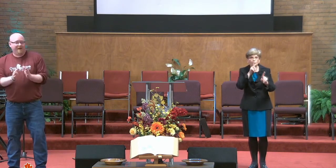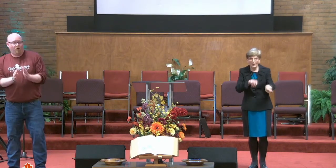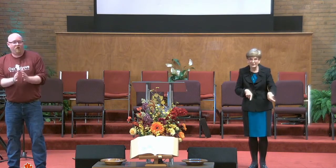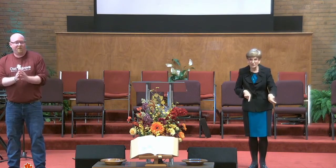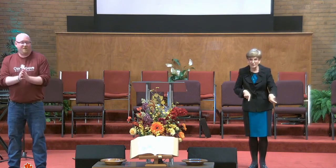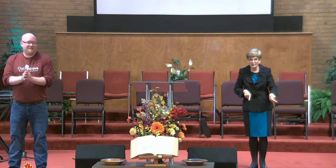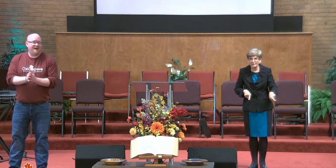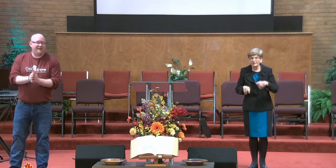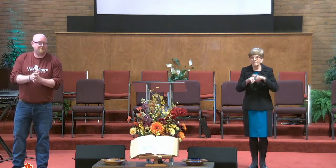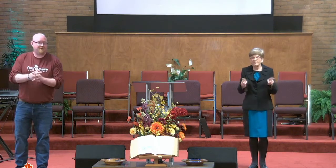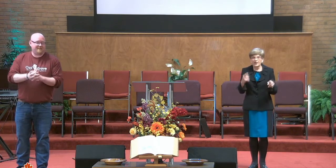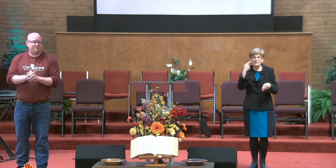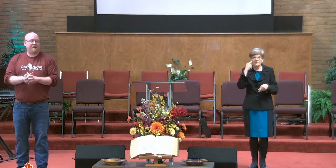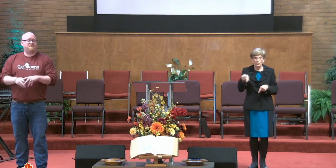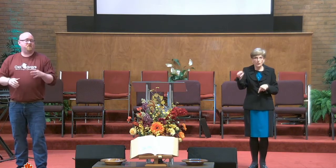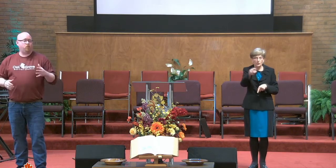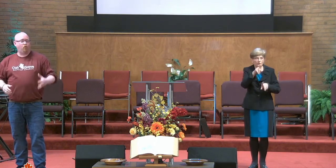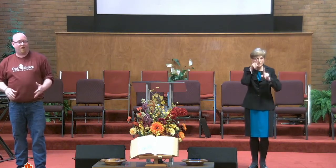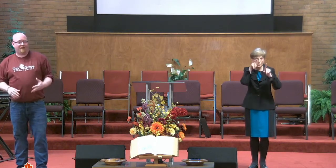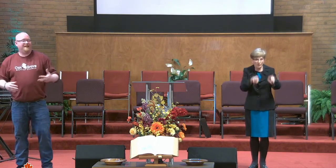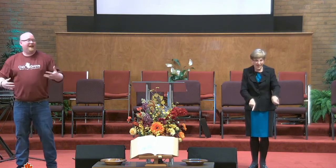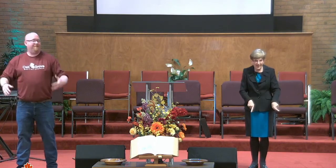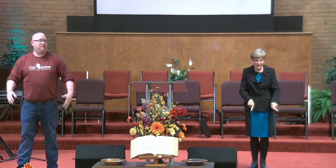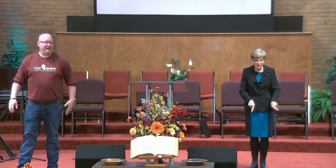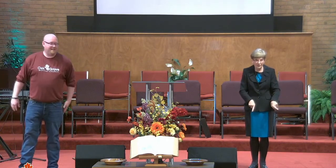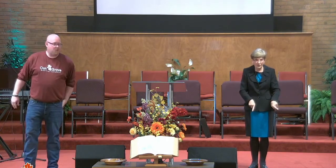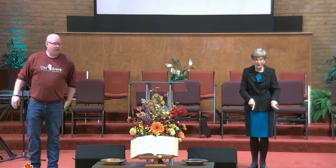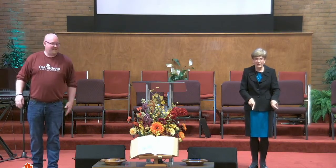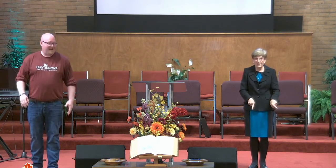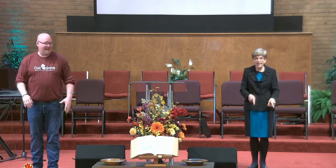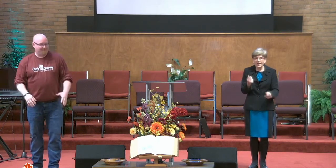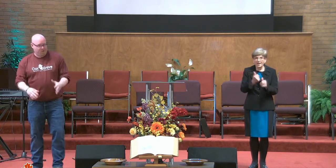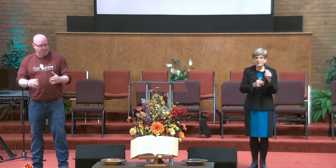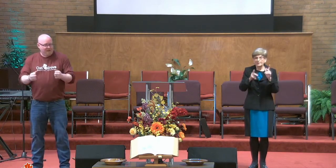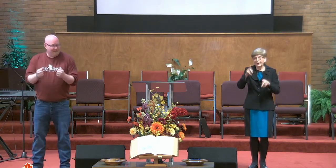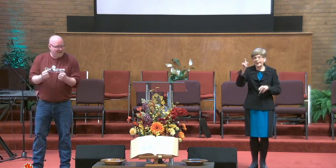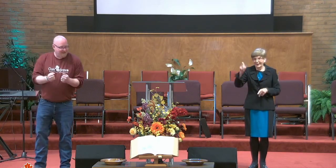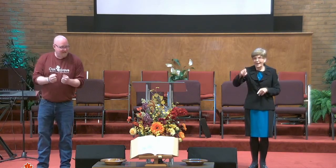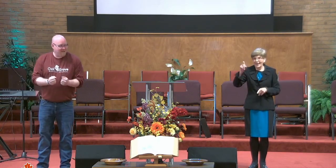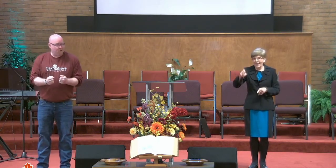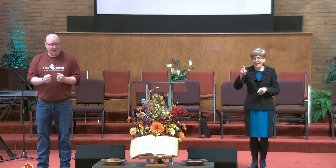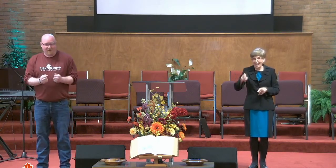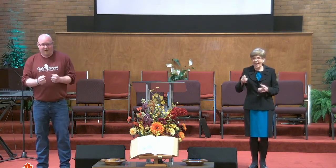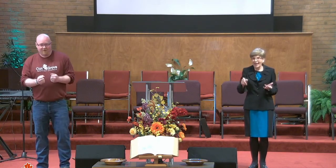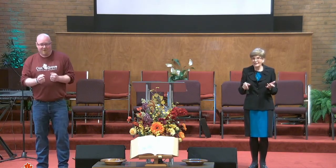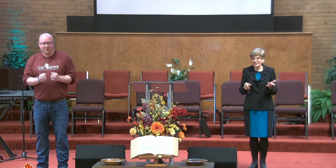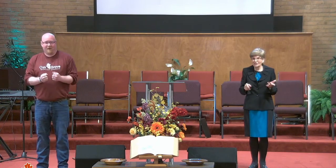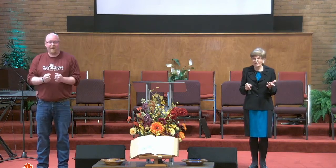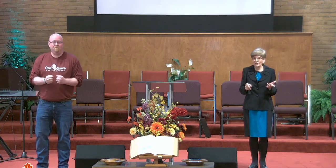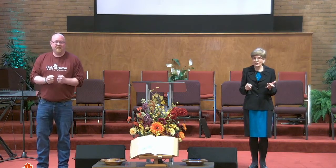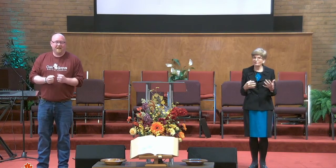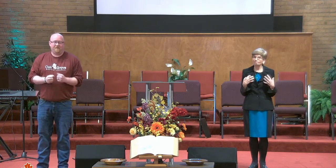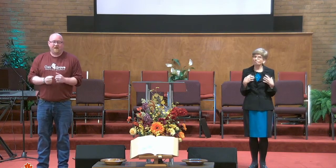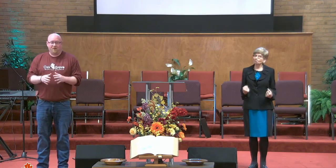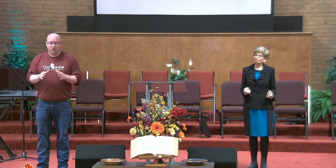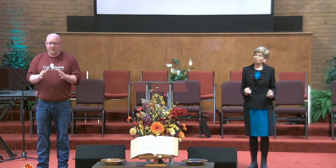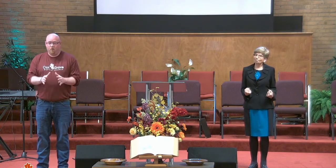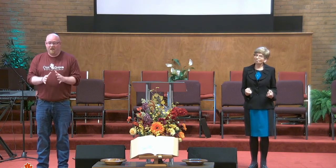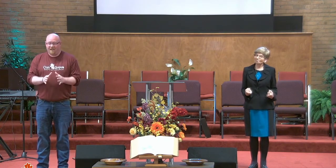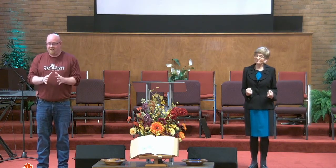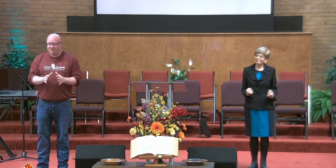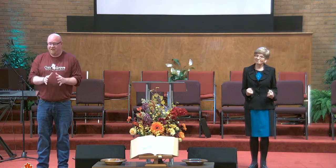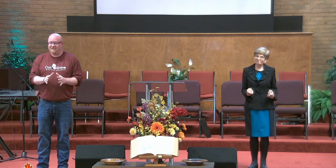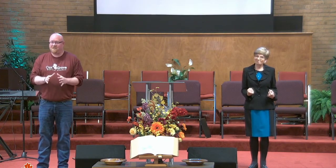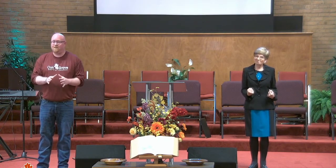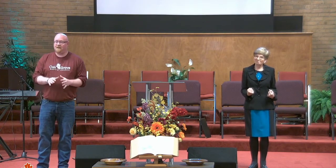participation. But in order for this audience participation to work, everybody is going to have to kind of steel their nerves, okay? If you